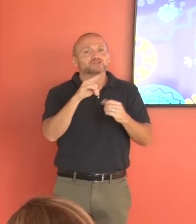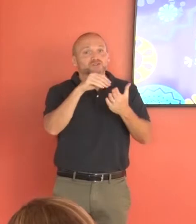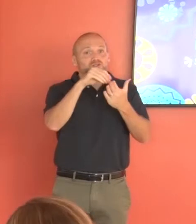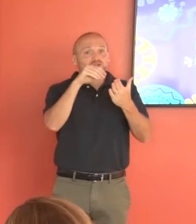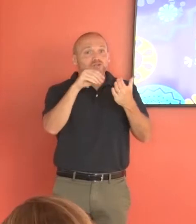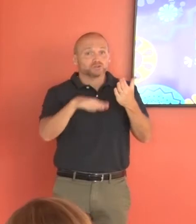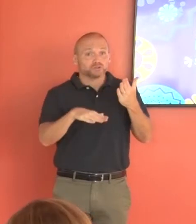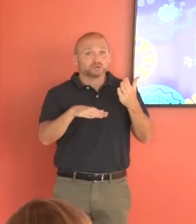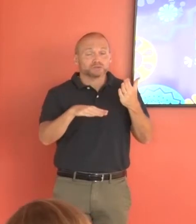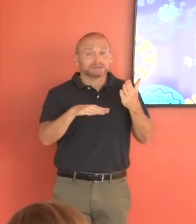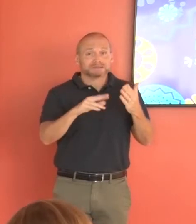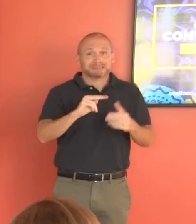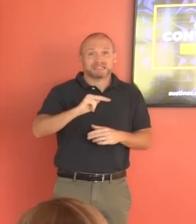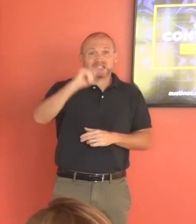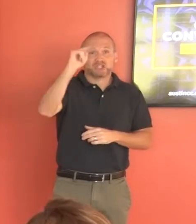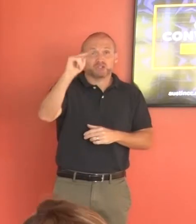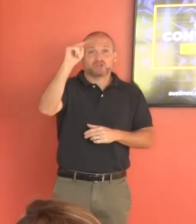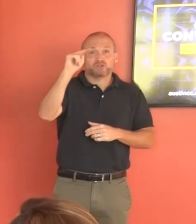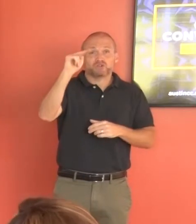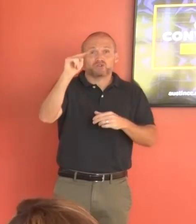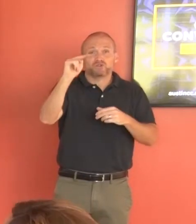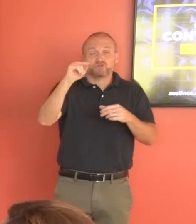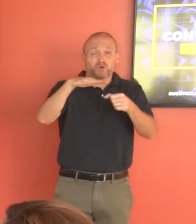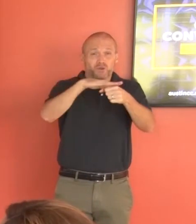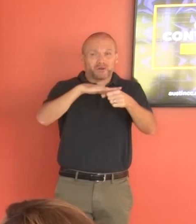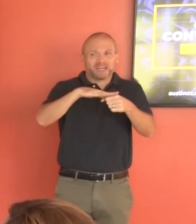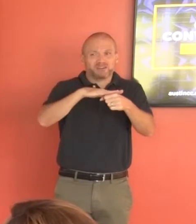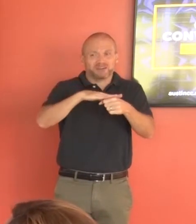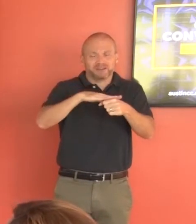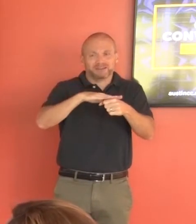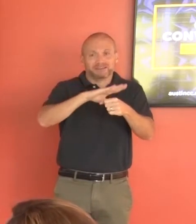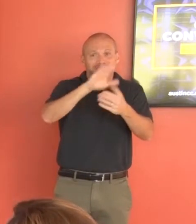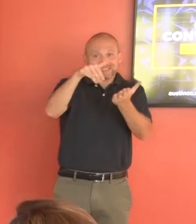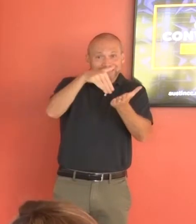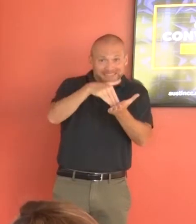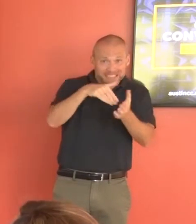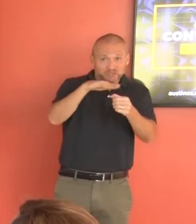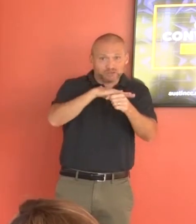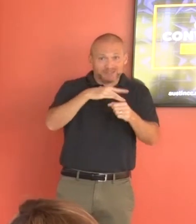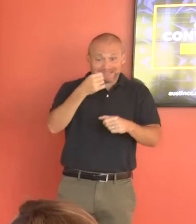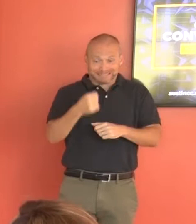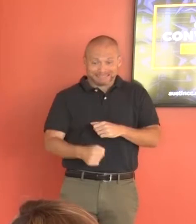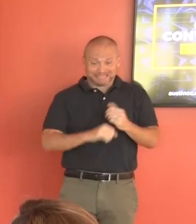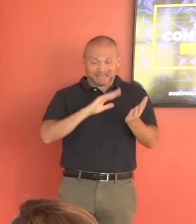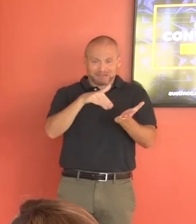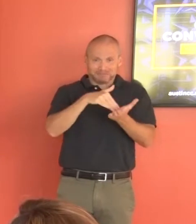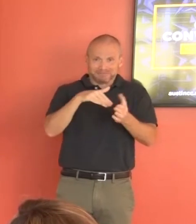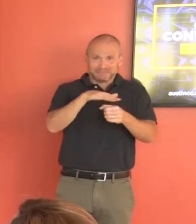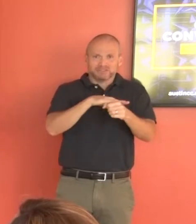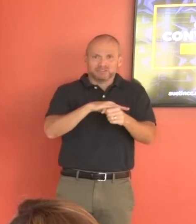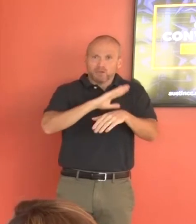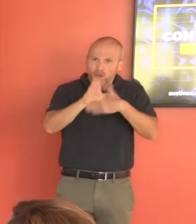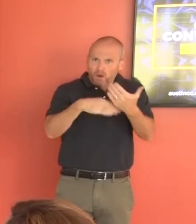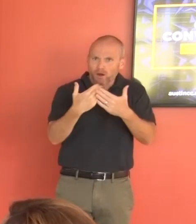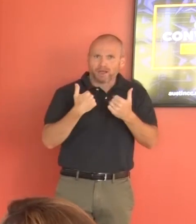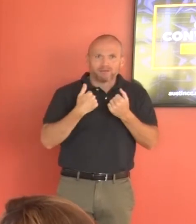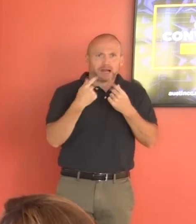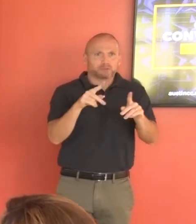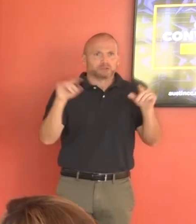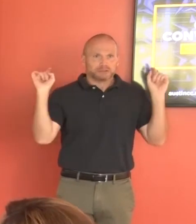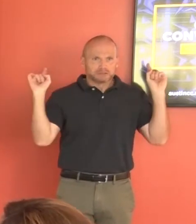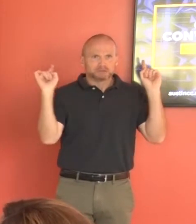North section of our service area, the Central section, and the South section, that they have opportunity to